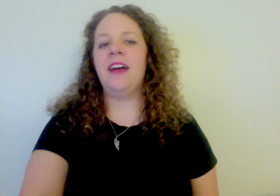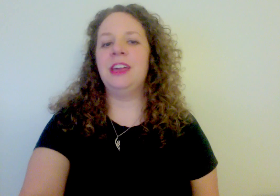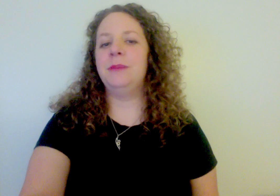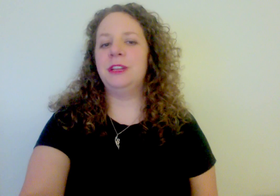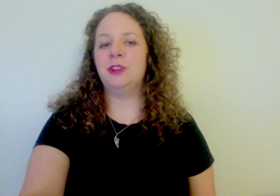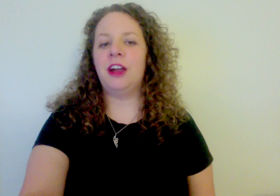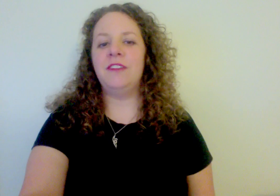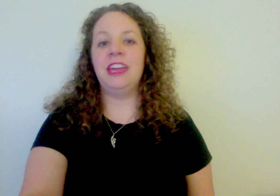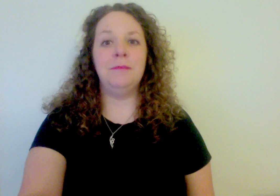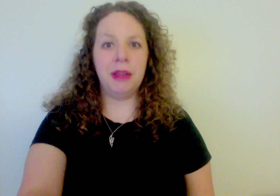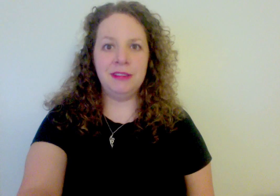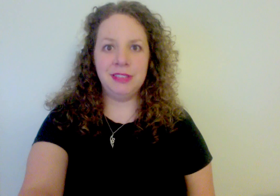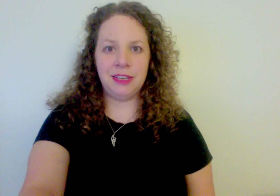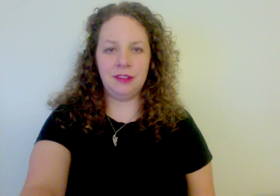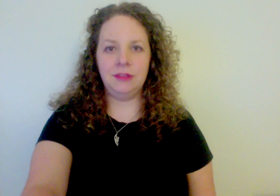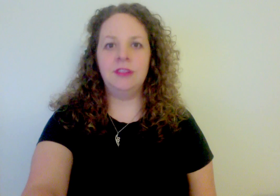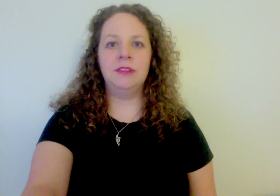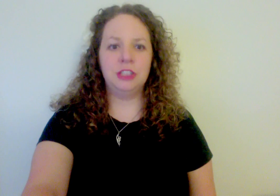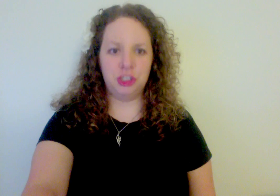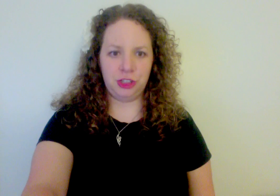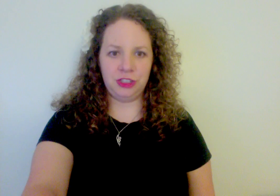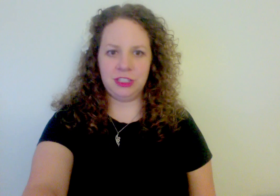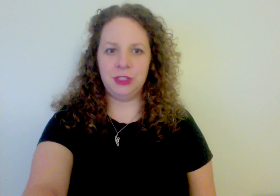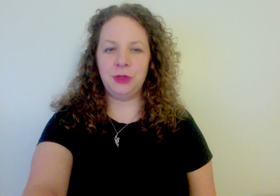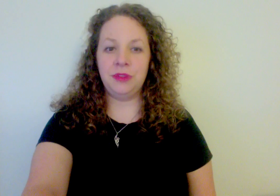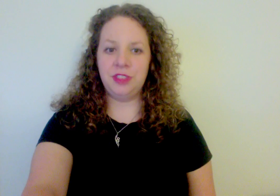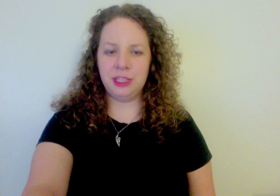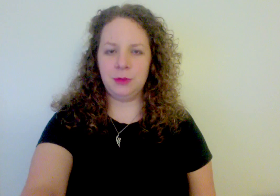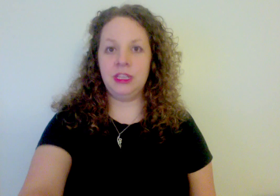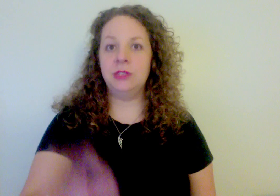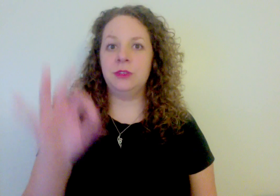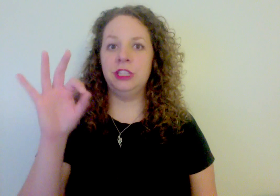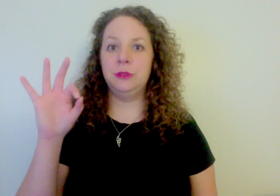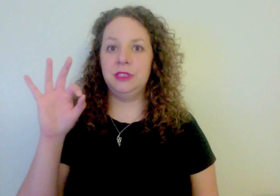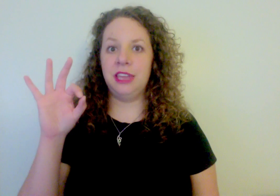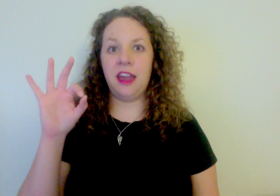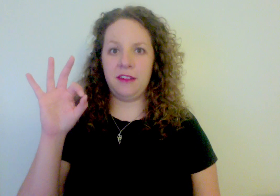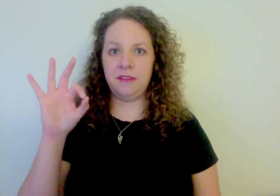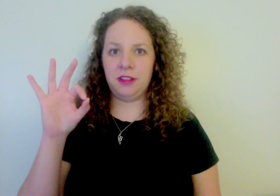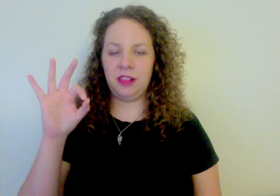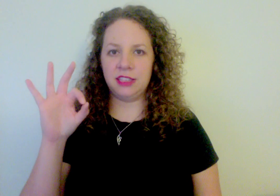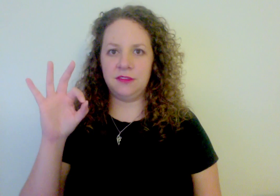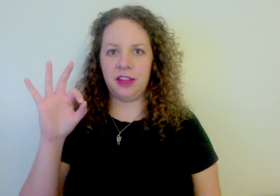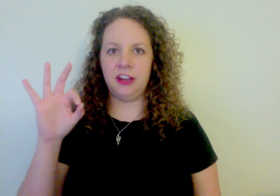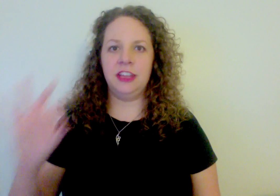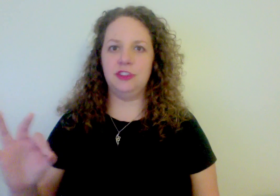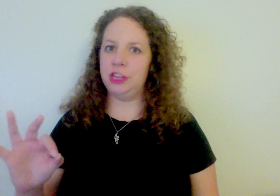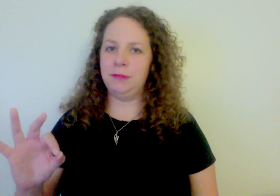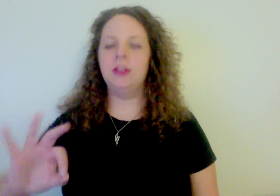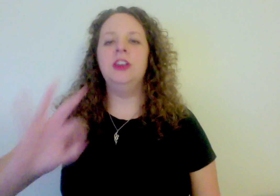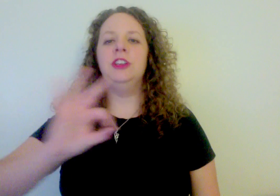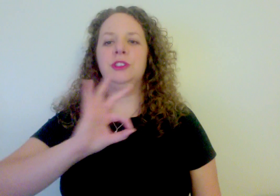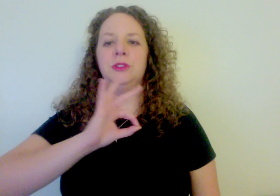a picture of a button-down shirt. So this one is going to use the F classifier hand shape. So it's going to